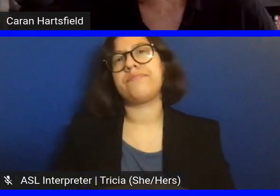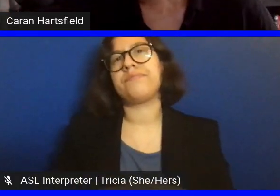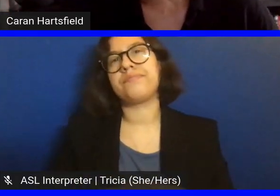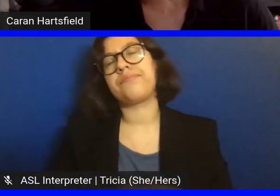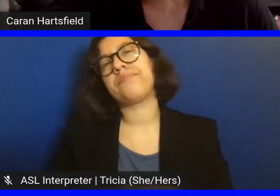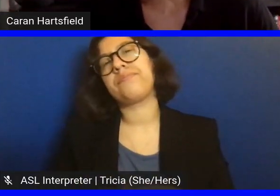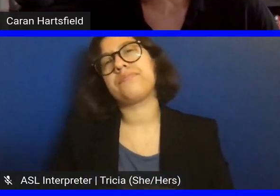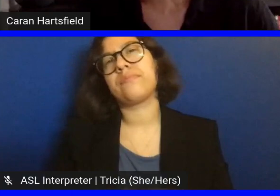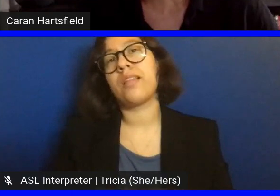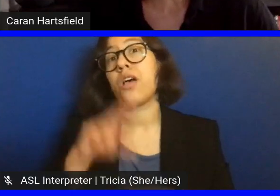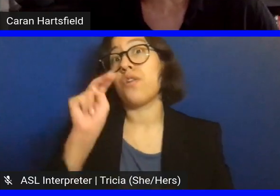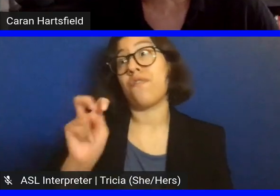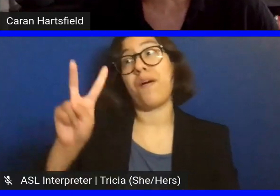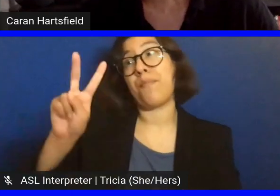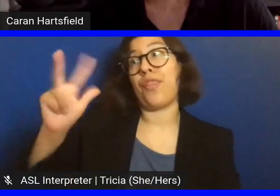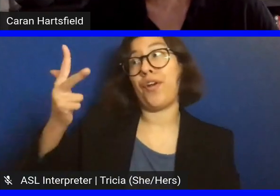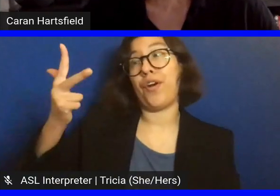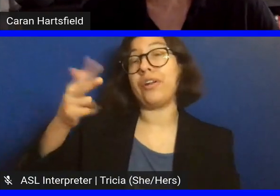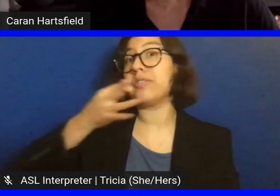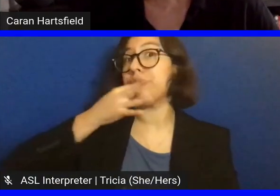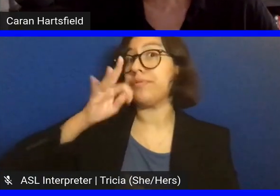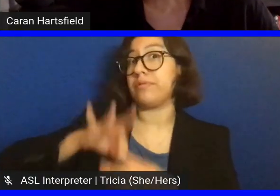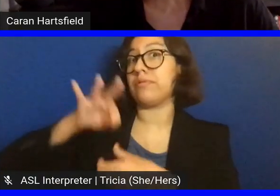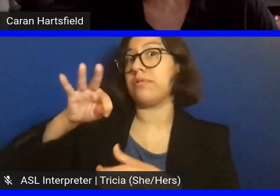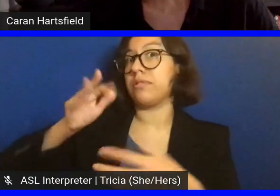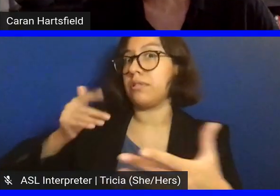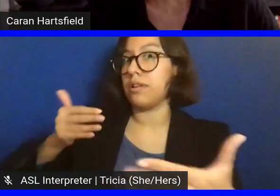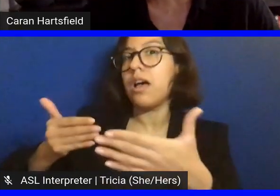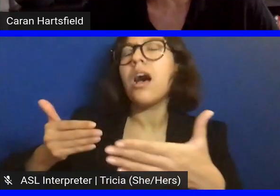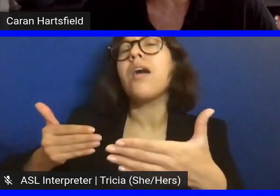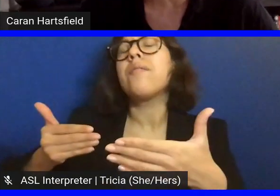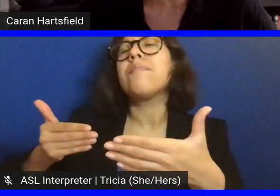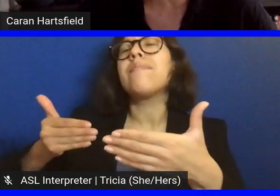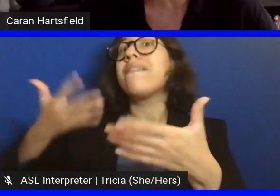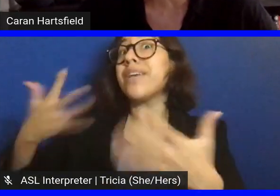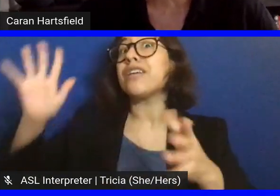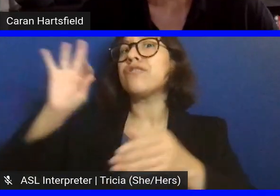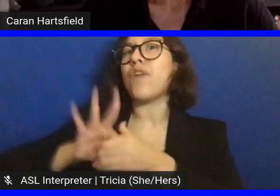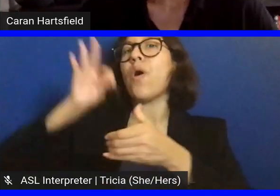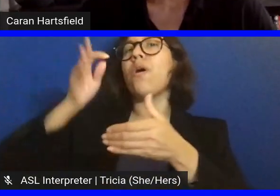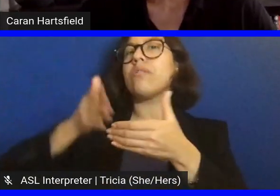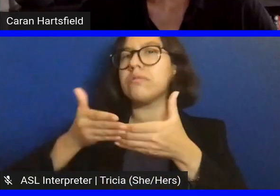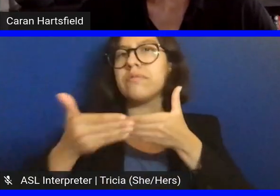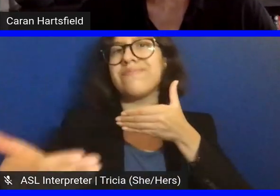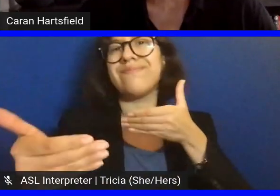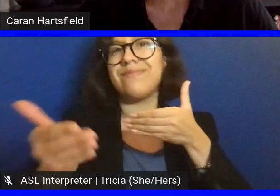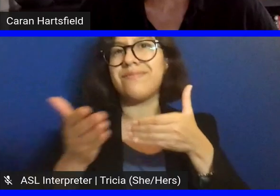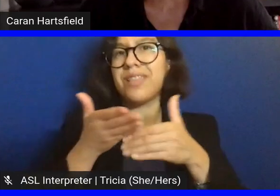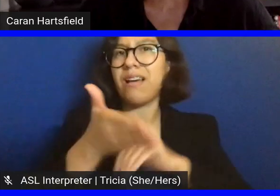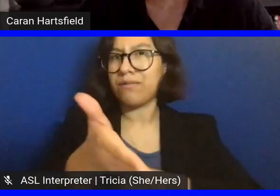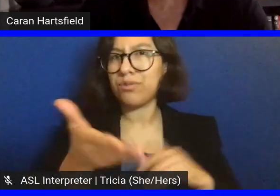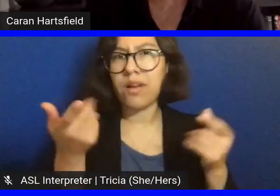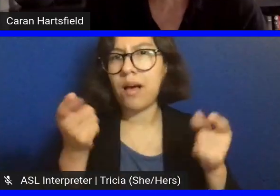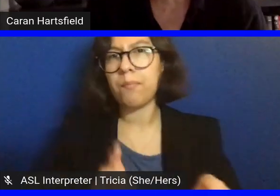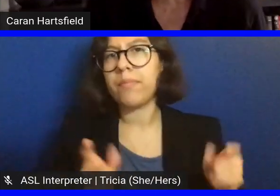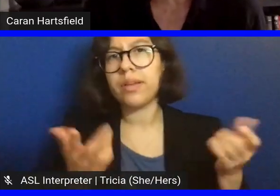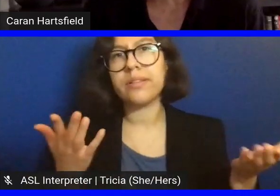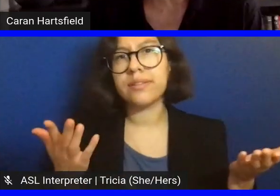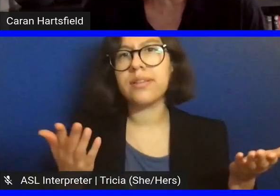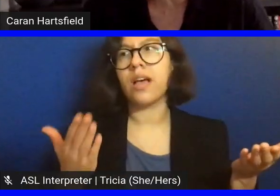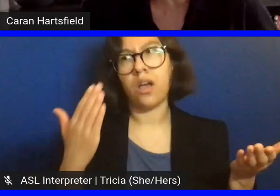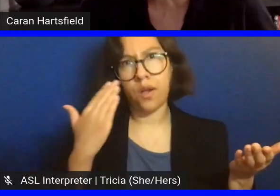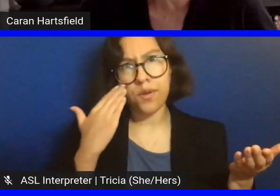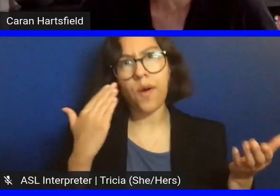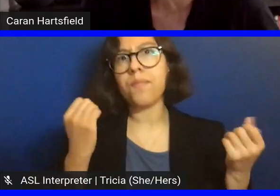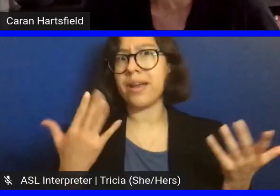know, November 3rd keeps coming up, but what about what after November 3rd? Mm-hmm. You know, I know lots of us have